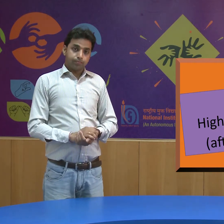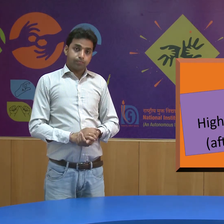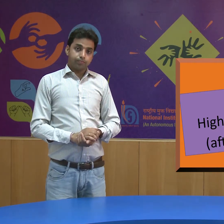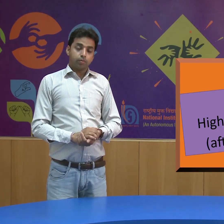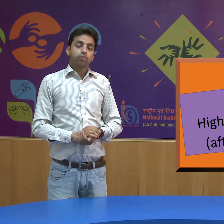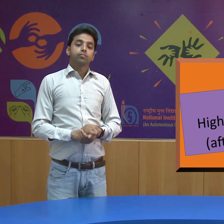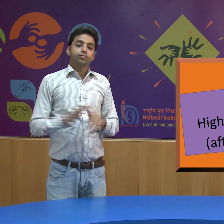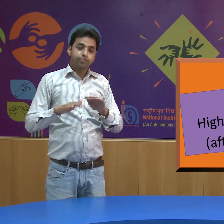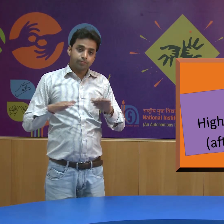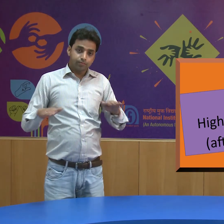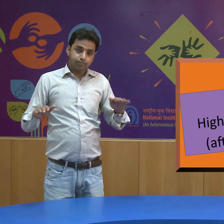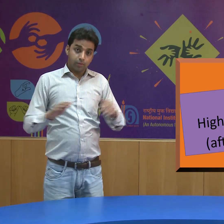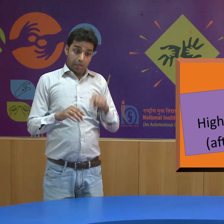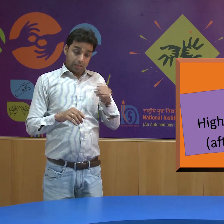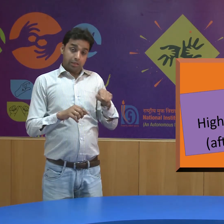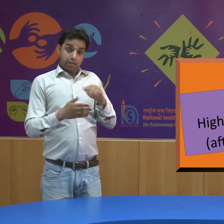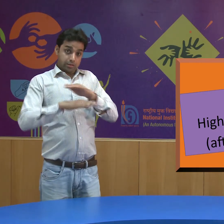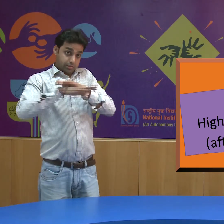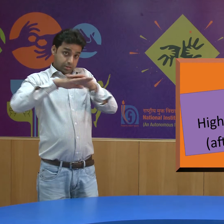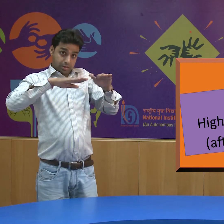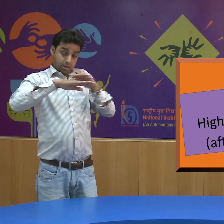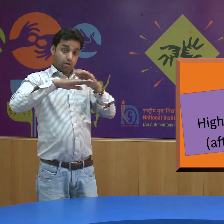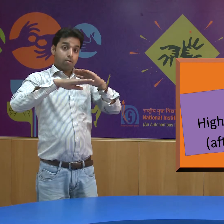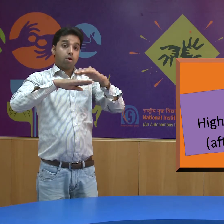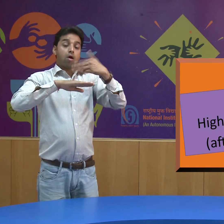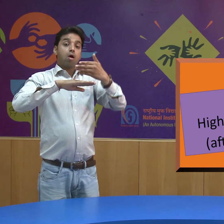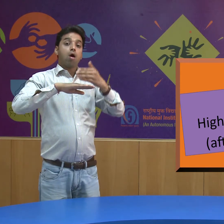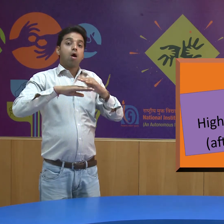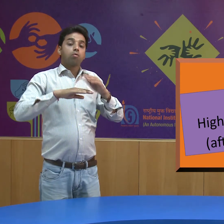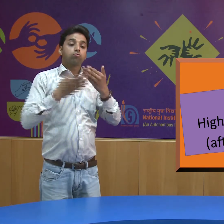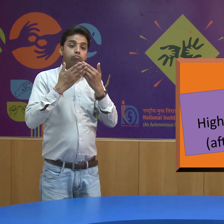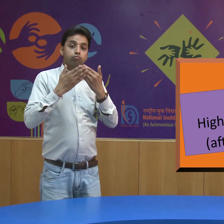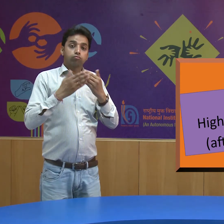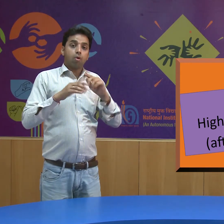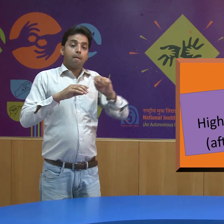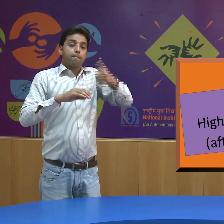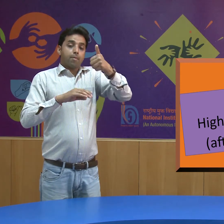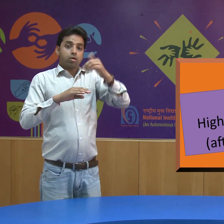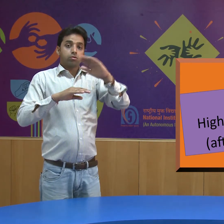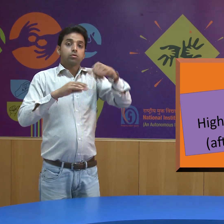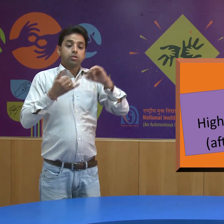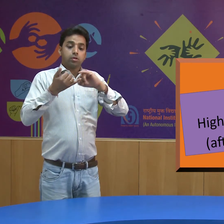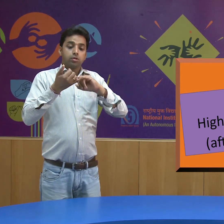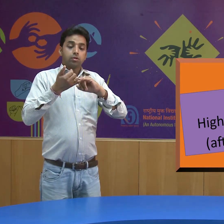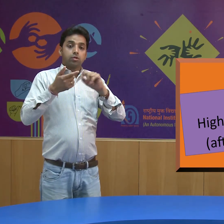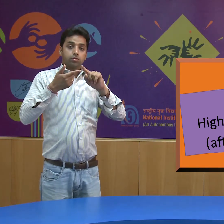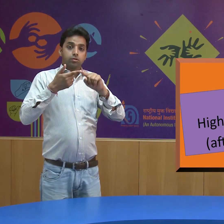Learners, this level begins after a student passes senior secondary stage, like class 12th.